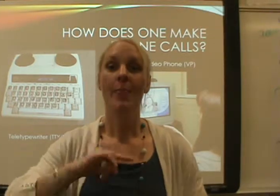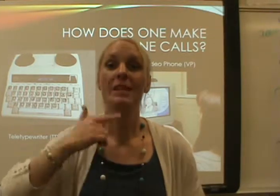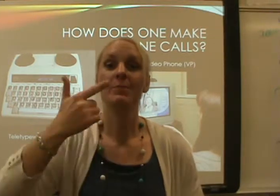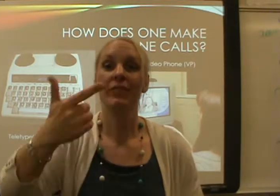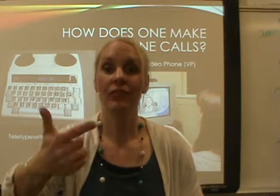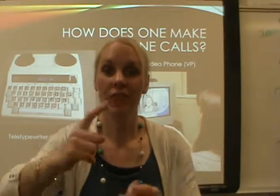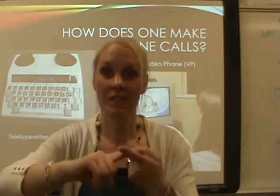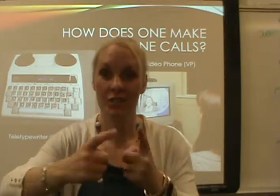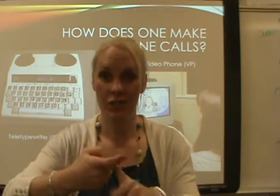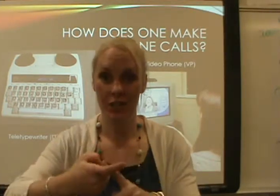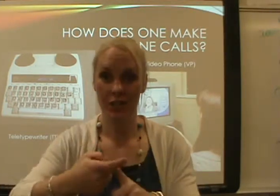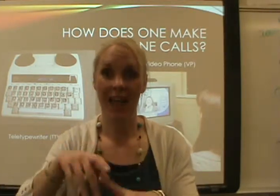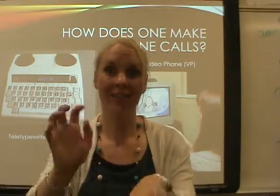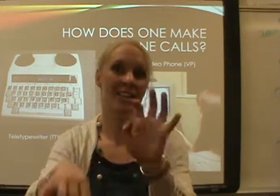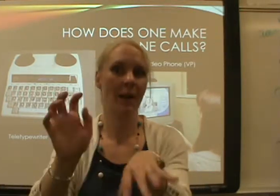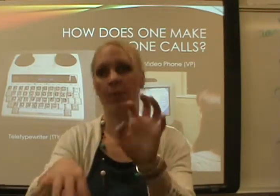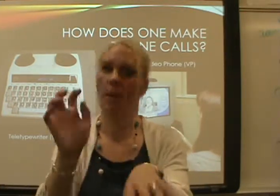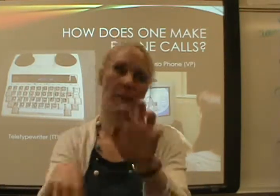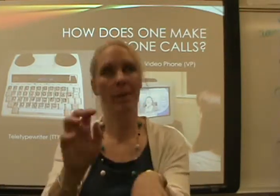it's my friend's turn, and they type.